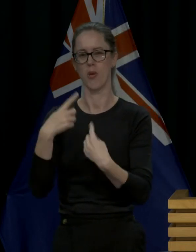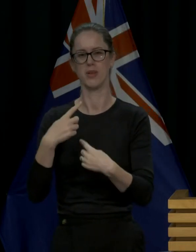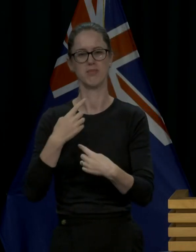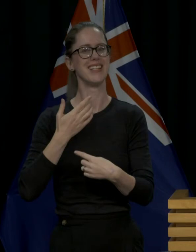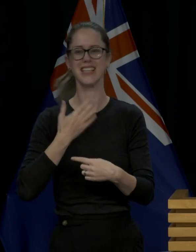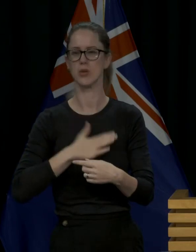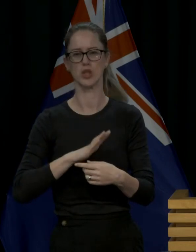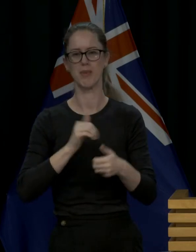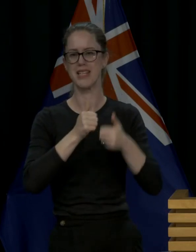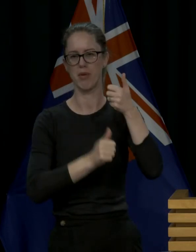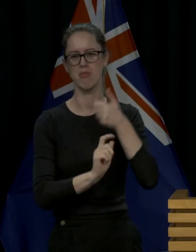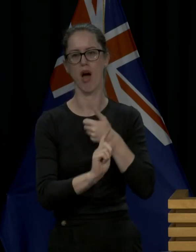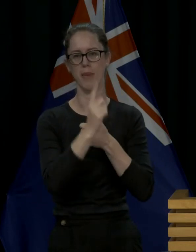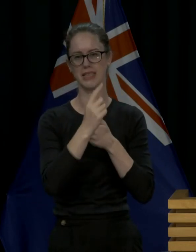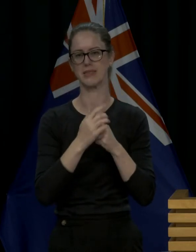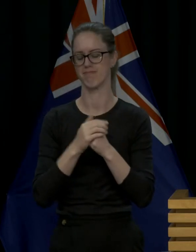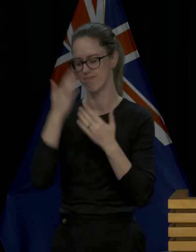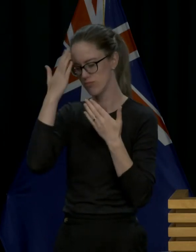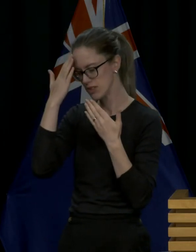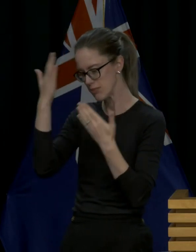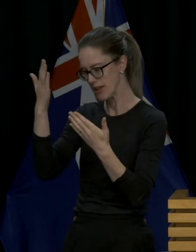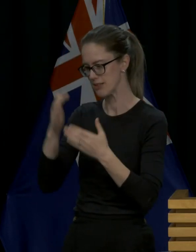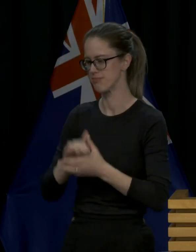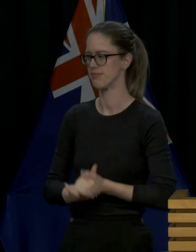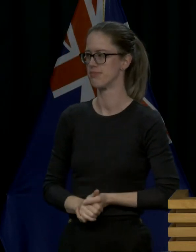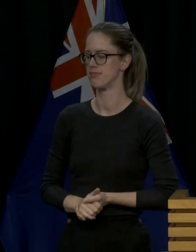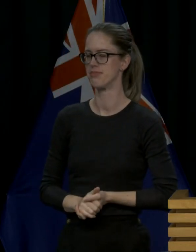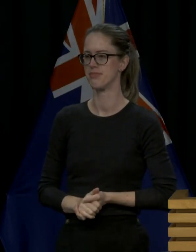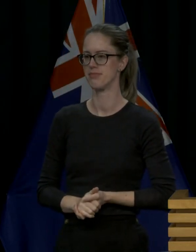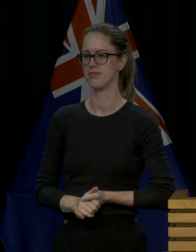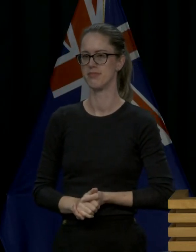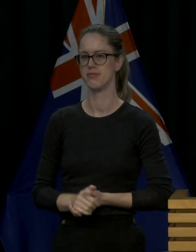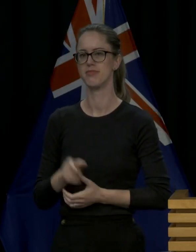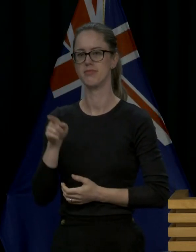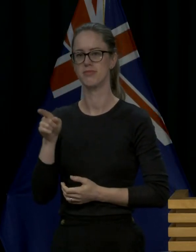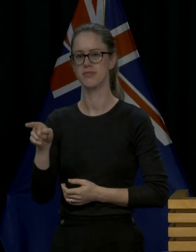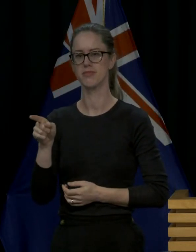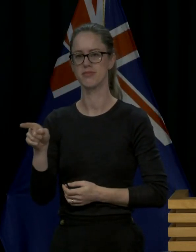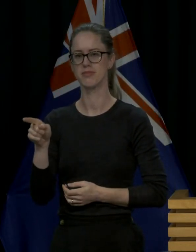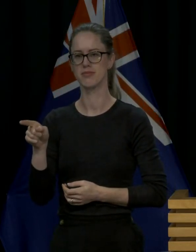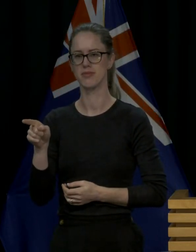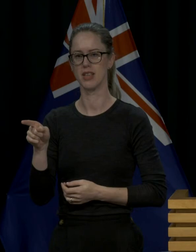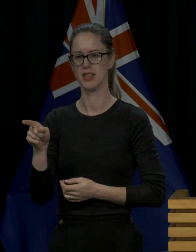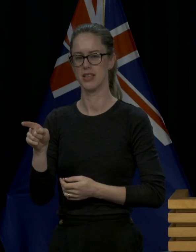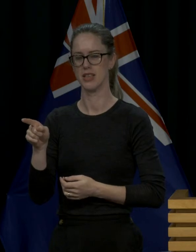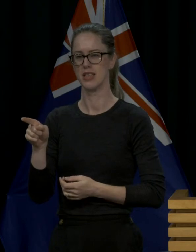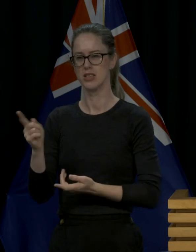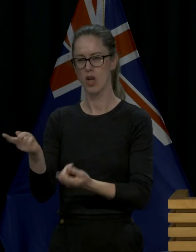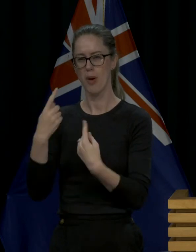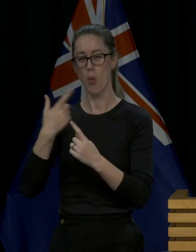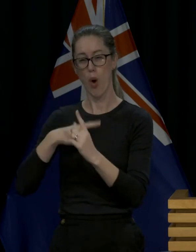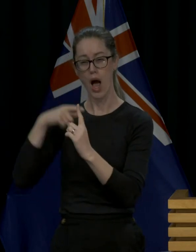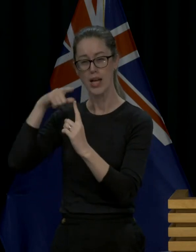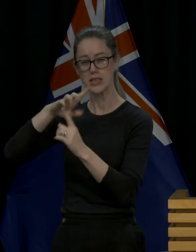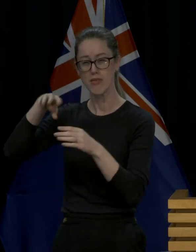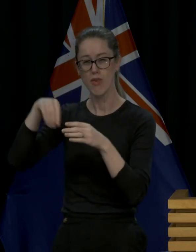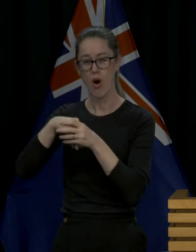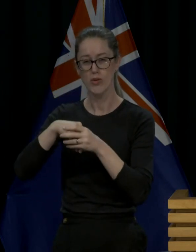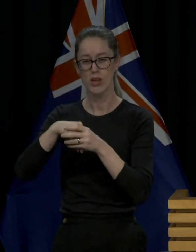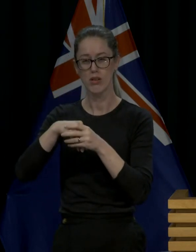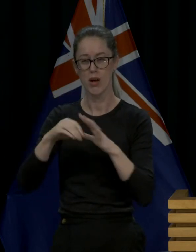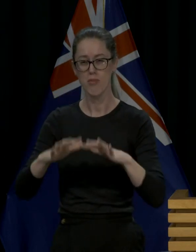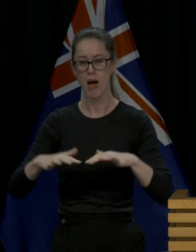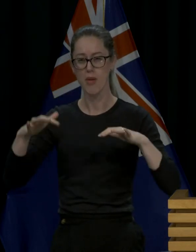view. I respect his decision. Kelvin reminded me recently that his driving force in Parliament has been